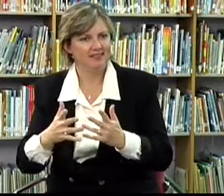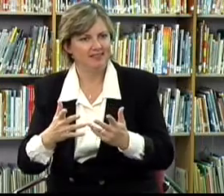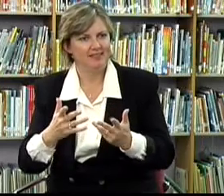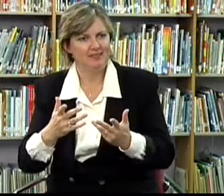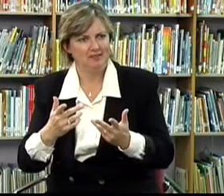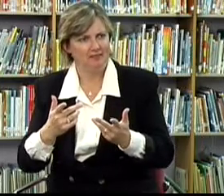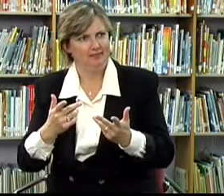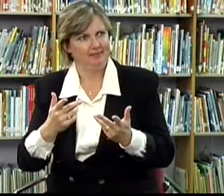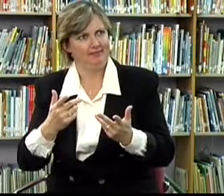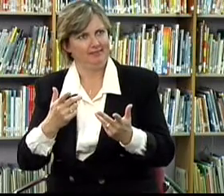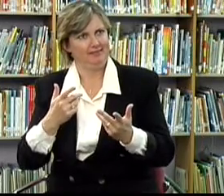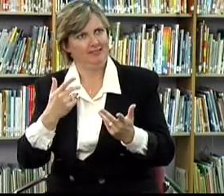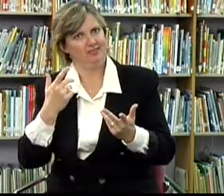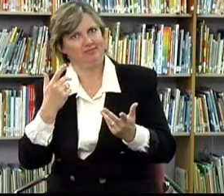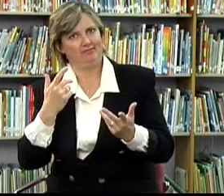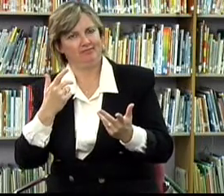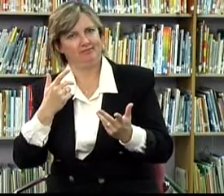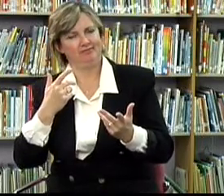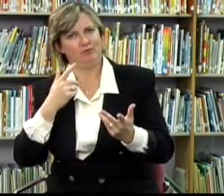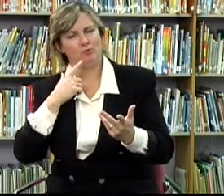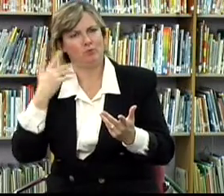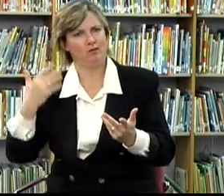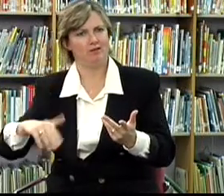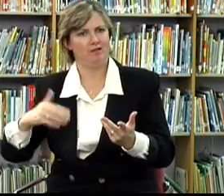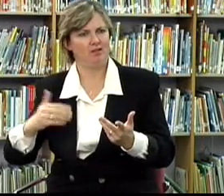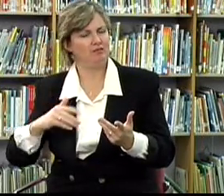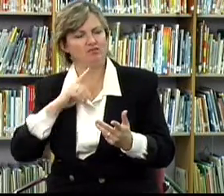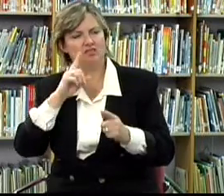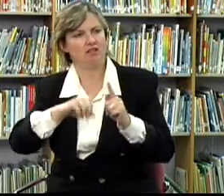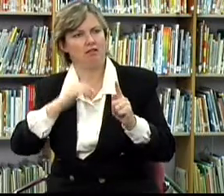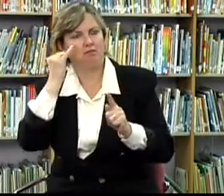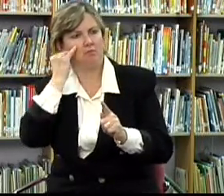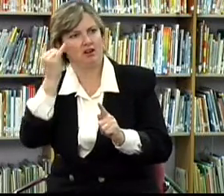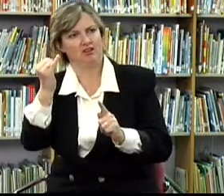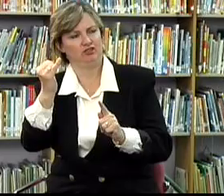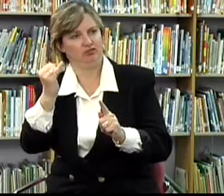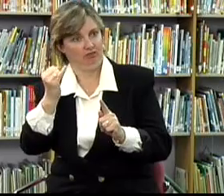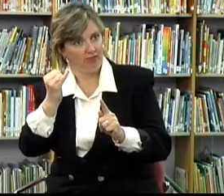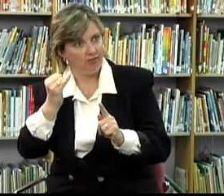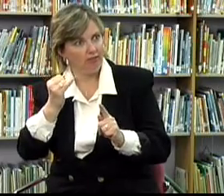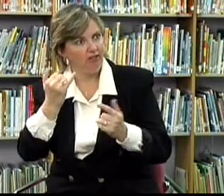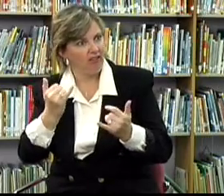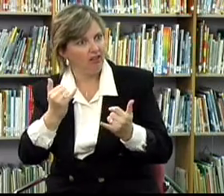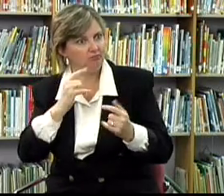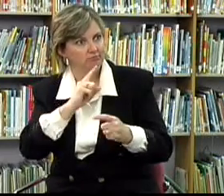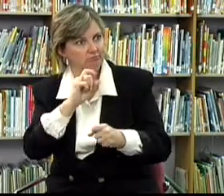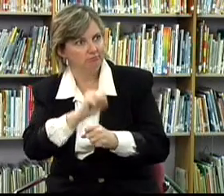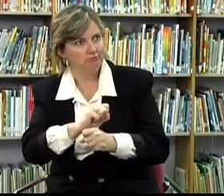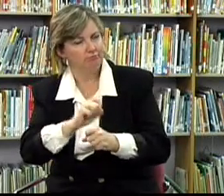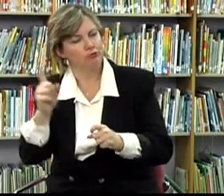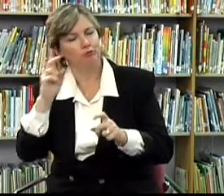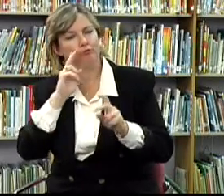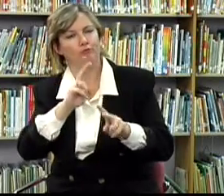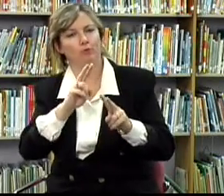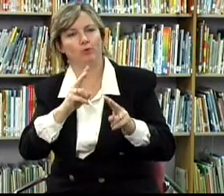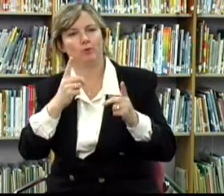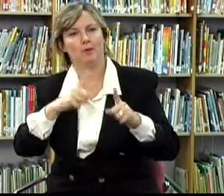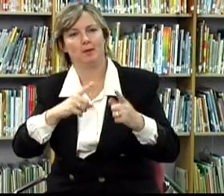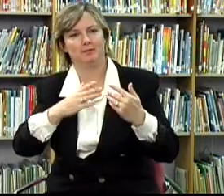mourning for not having that opportunity in America. She couldn't imagine the fact that the time was right,